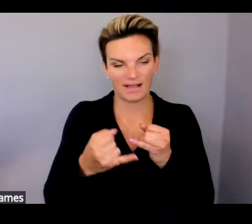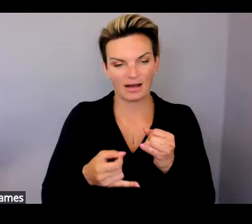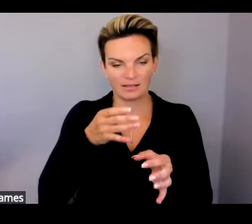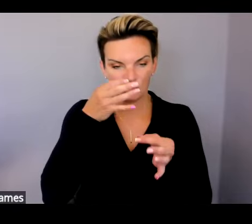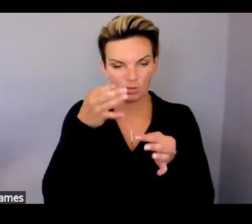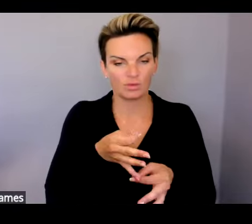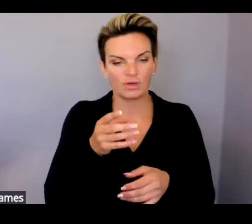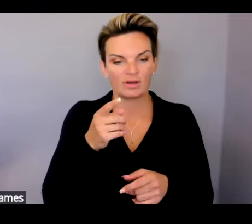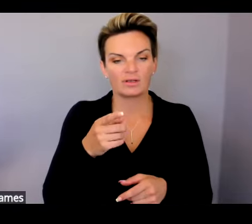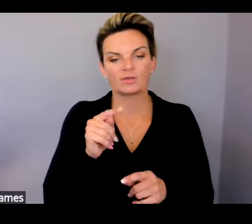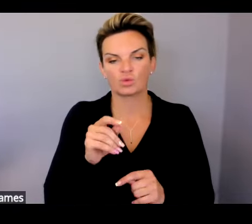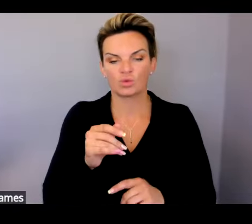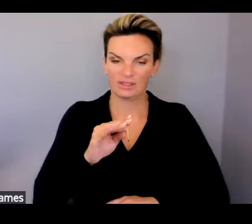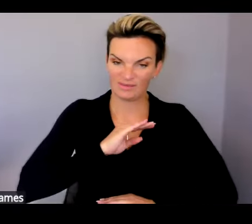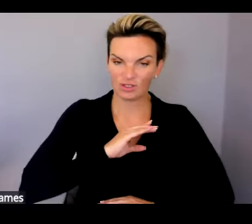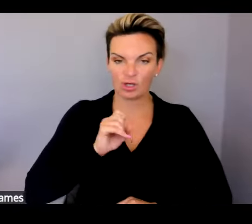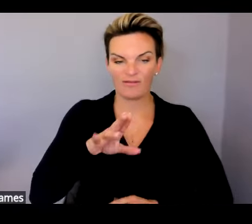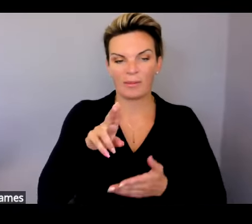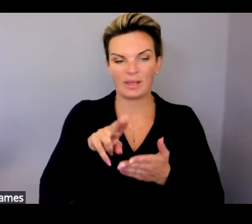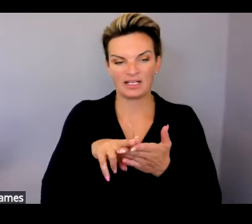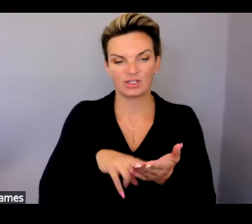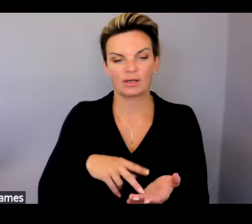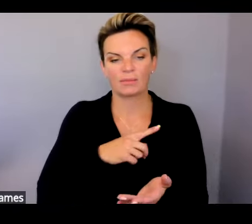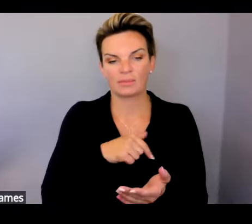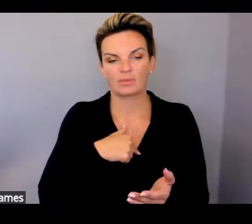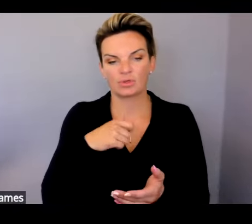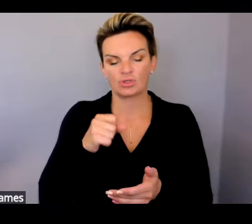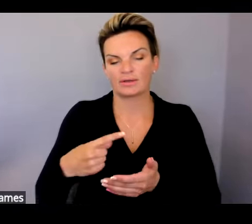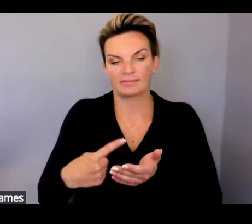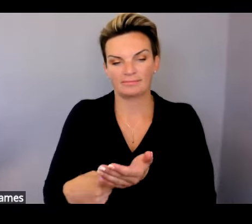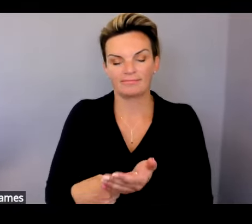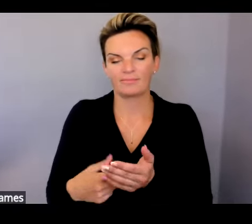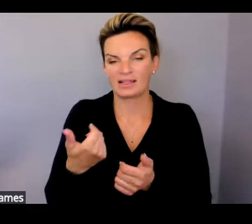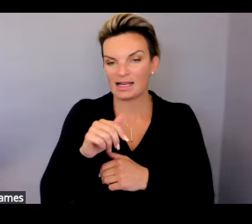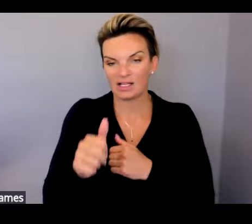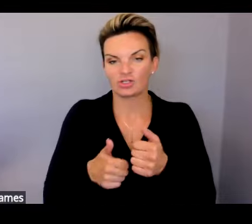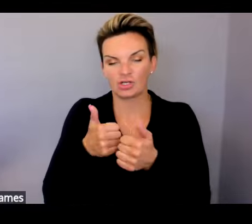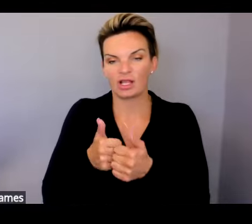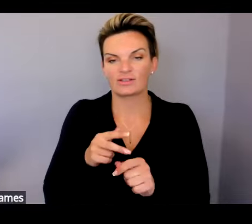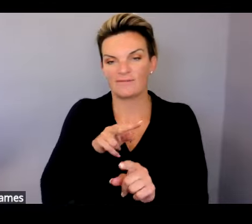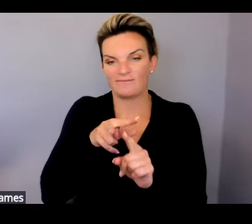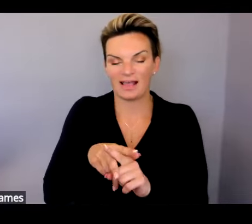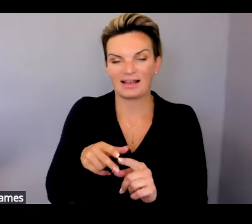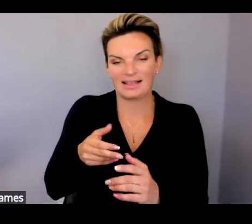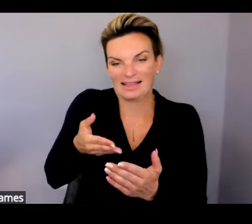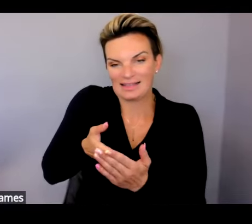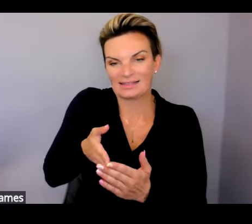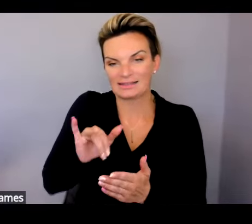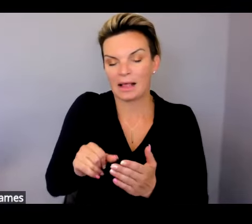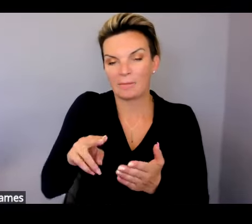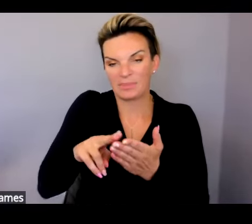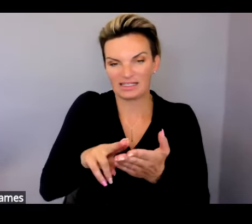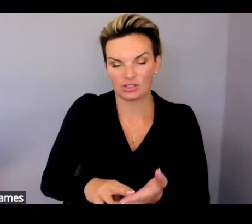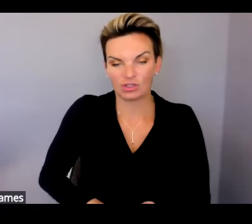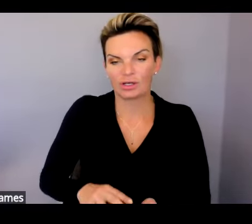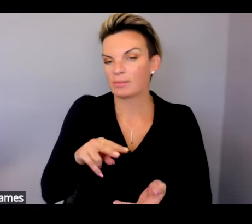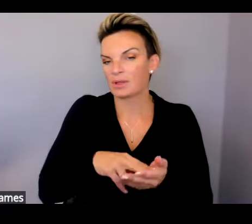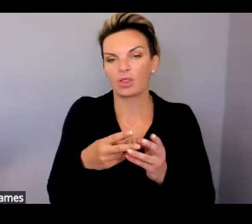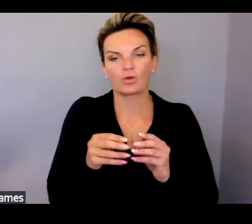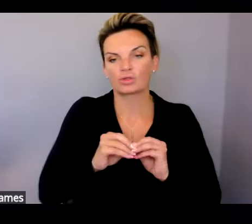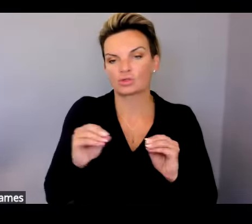its staff report concerning disposition of challenges filed against the petition. There's no exception there for challenges